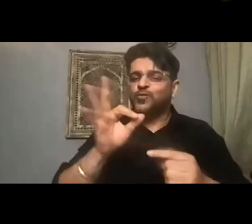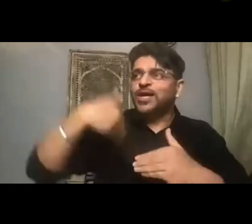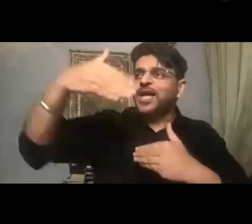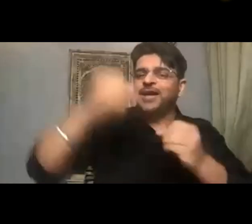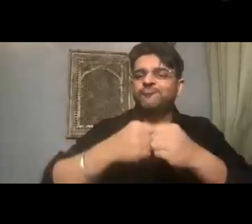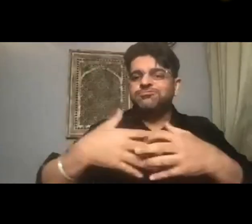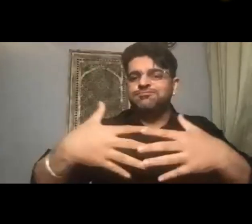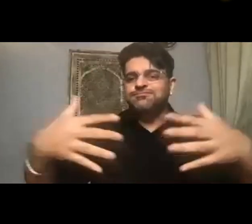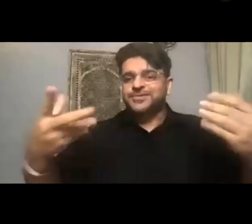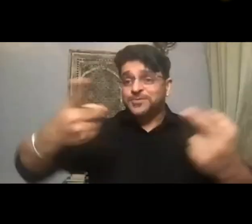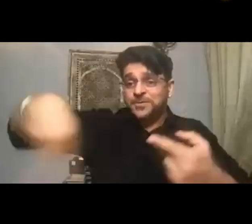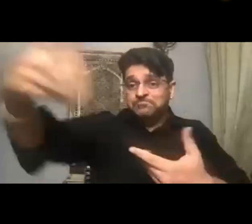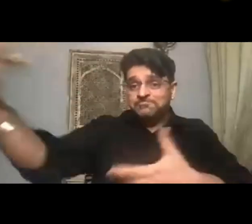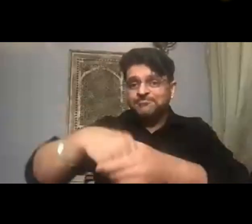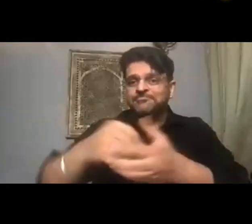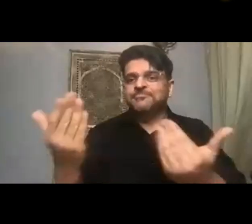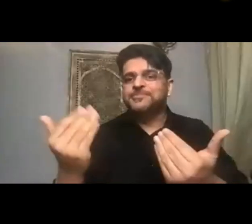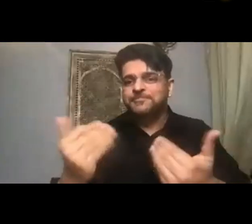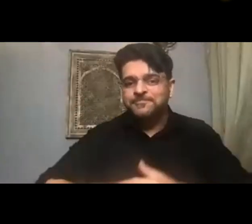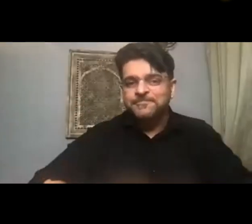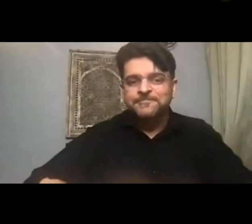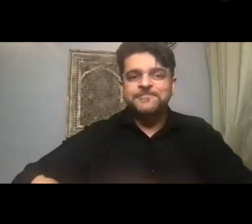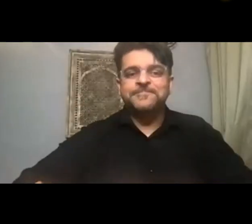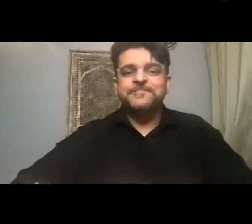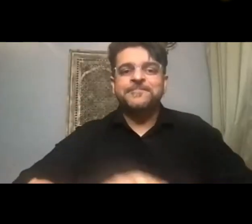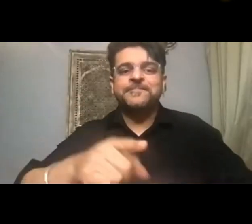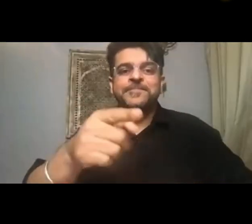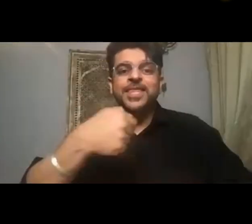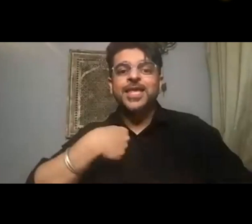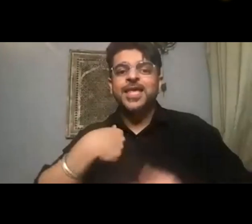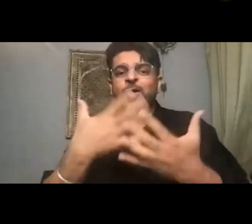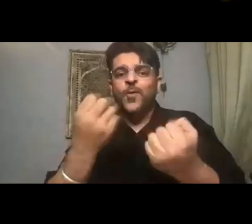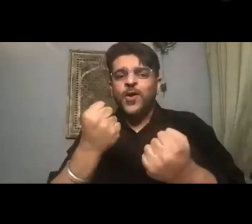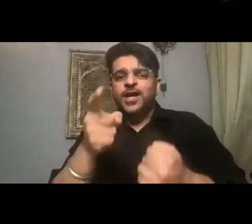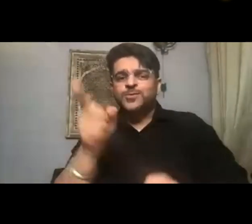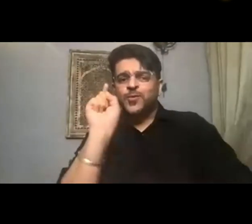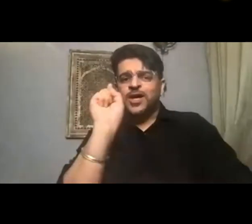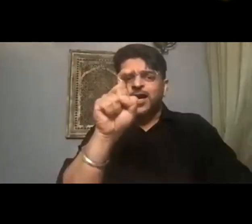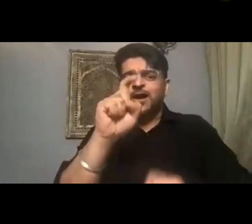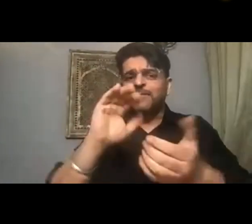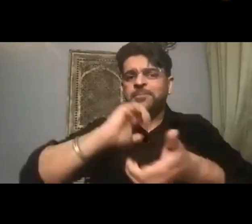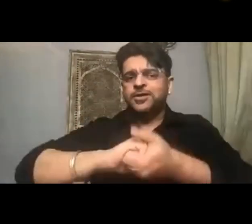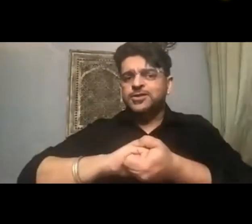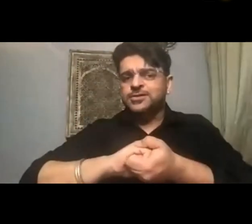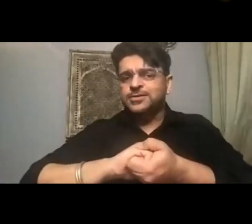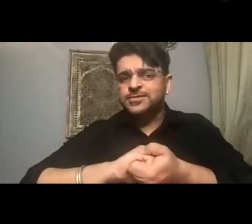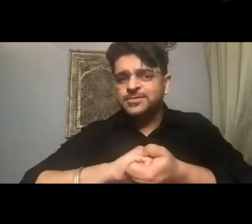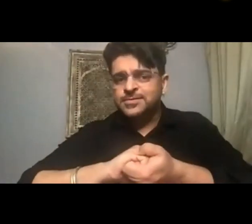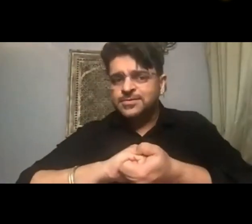working hard. I'm sure we are going to expand the team, and a lot of more people will be added to it. I want